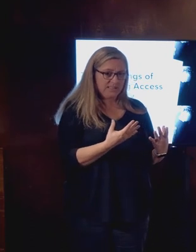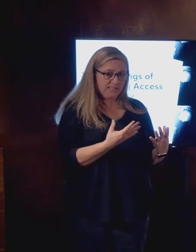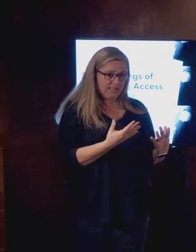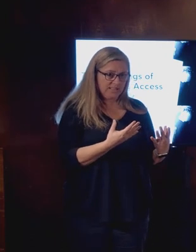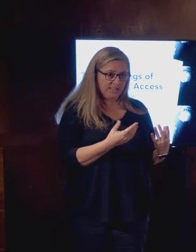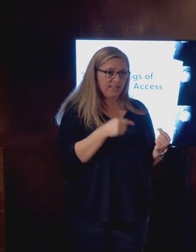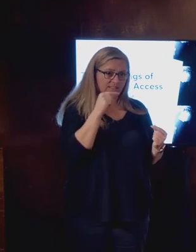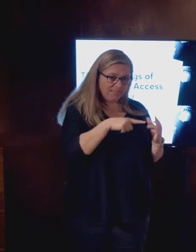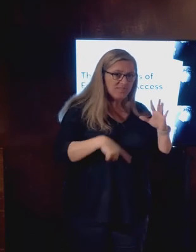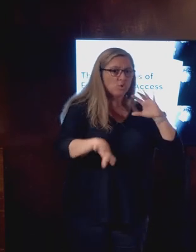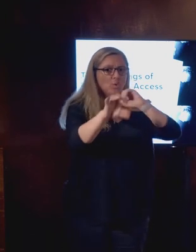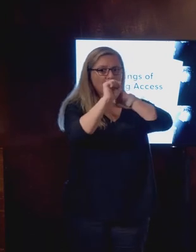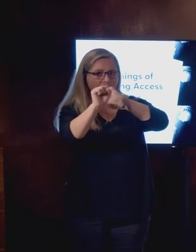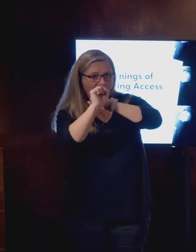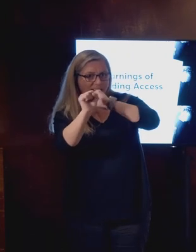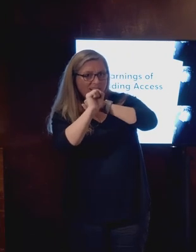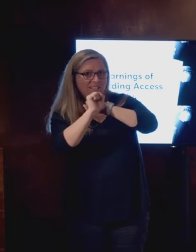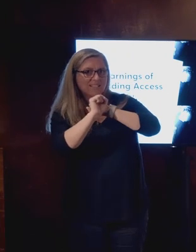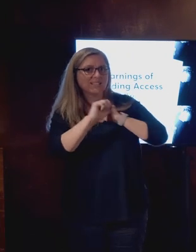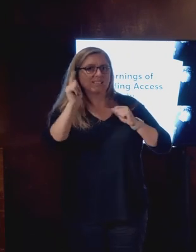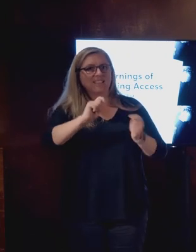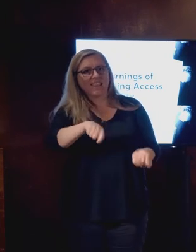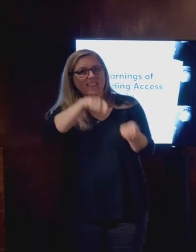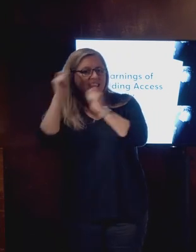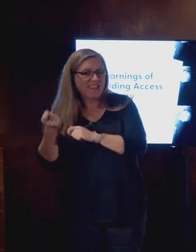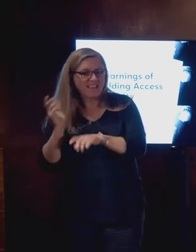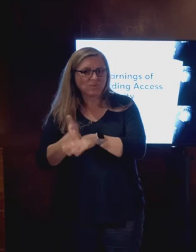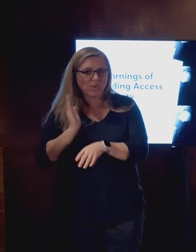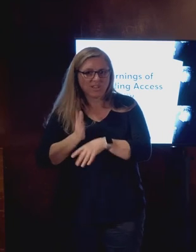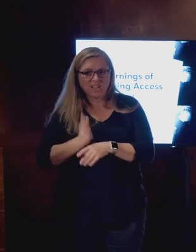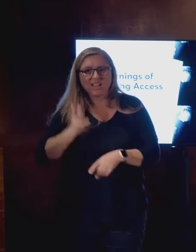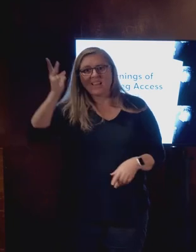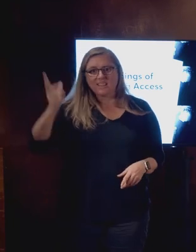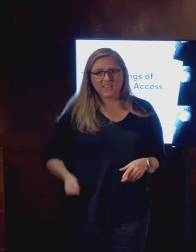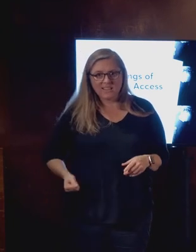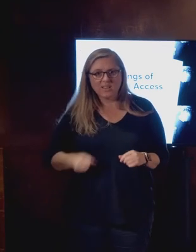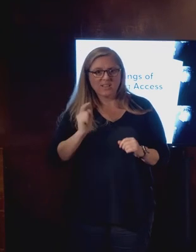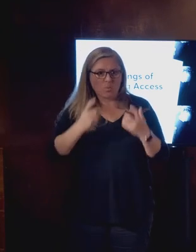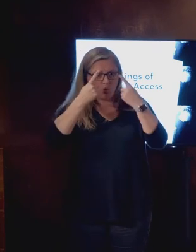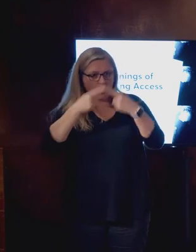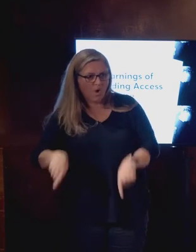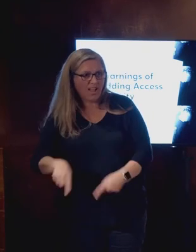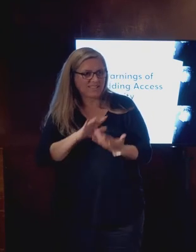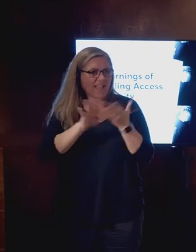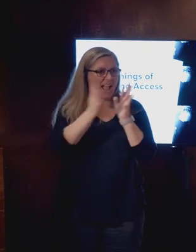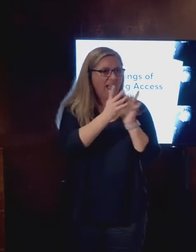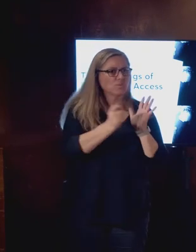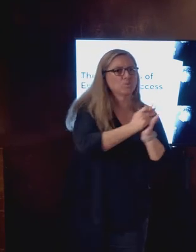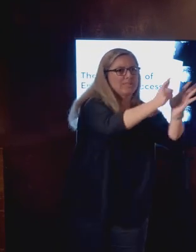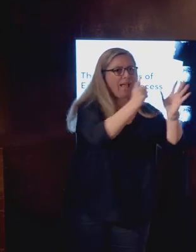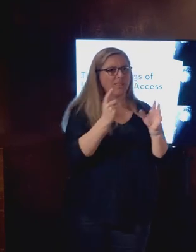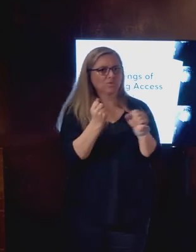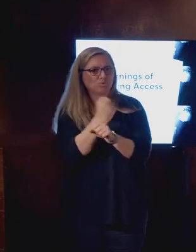know, then market it, and you have to have, while you're creating the next work and generating income as a freelance artist, work out how to sell it to